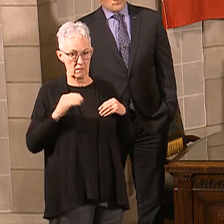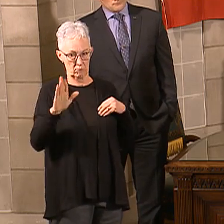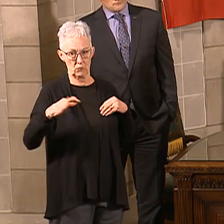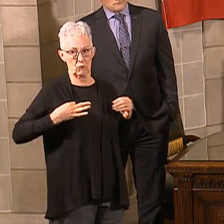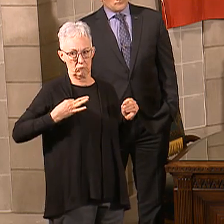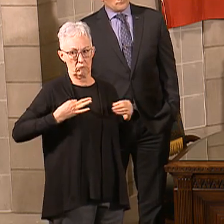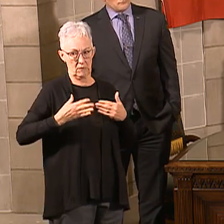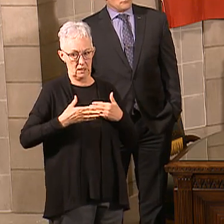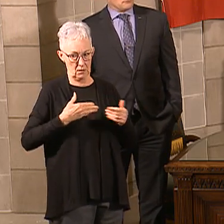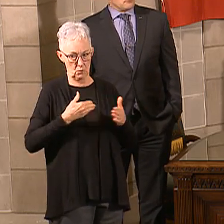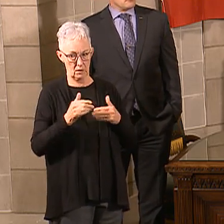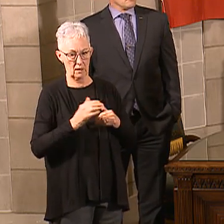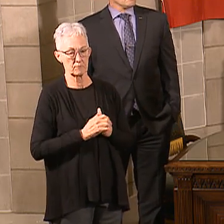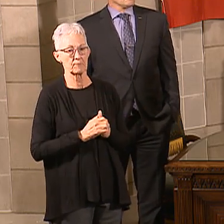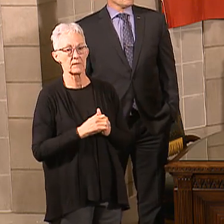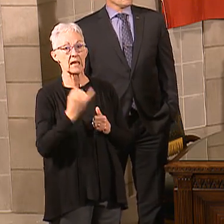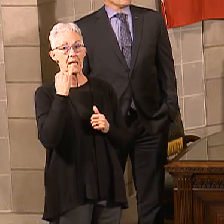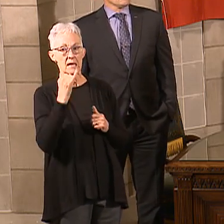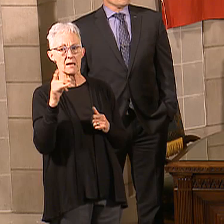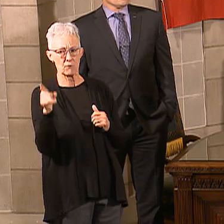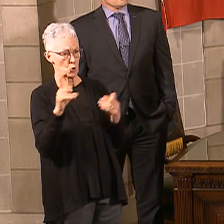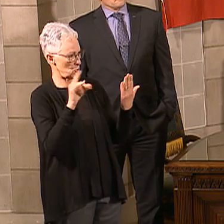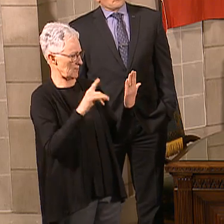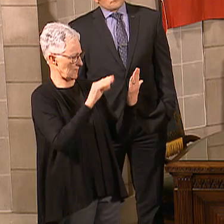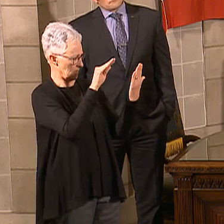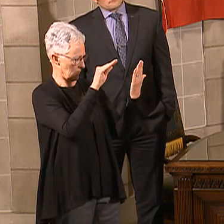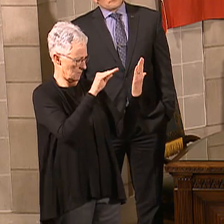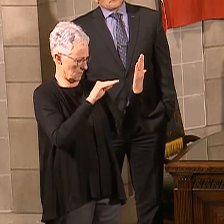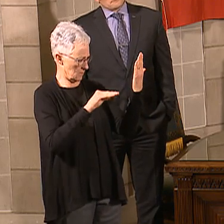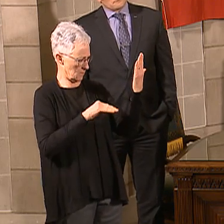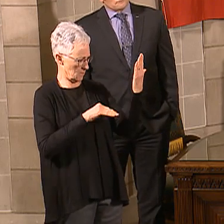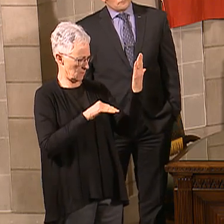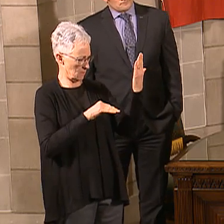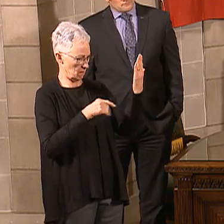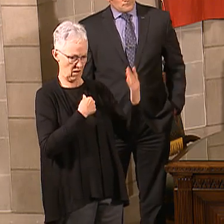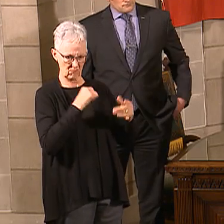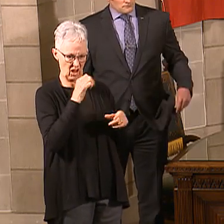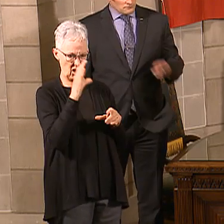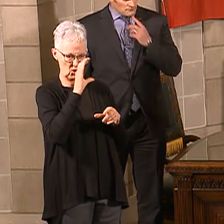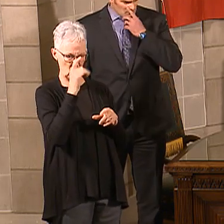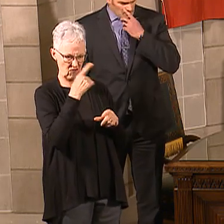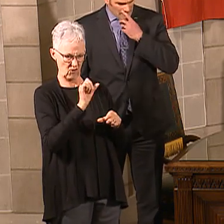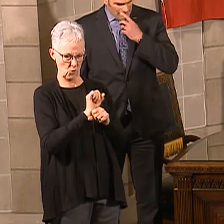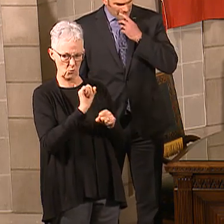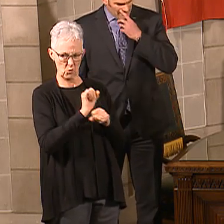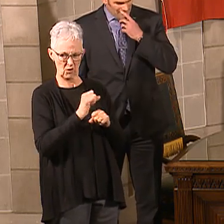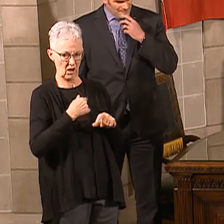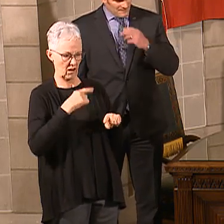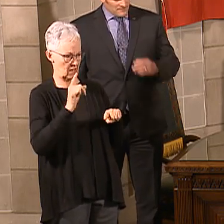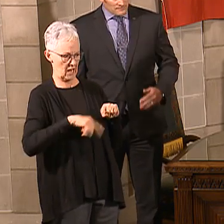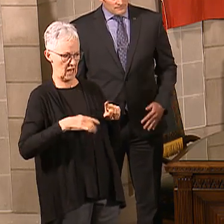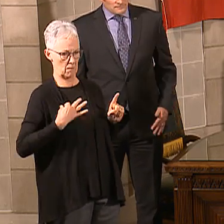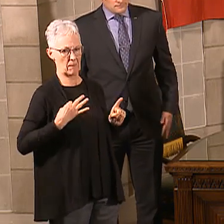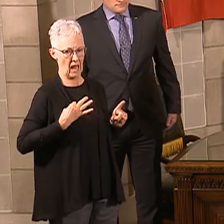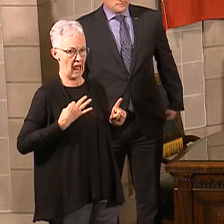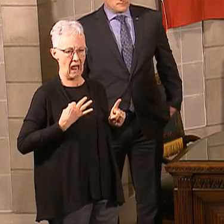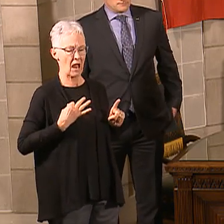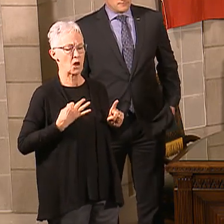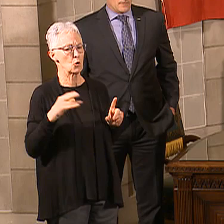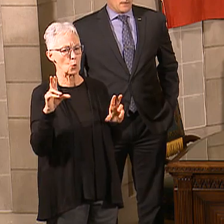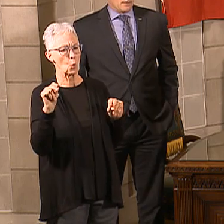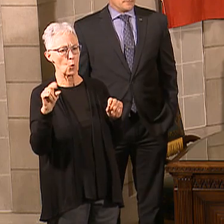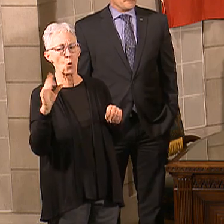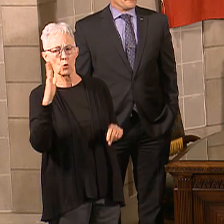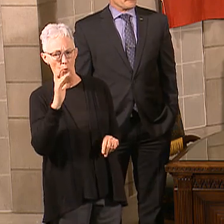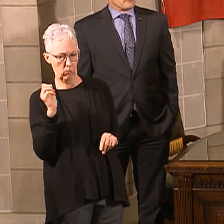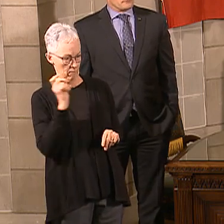process and you stopped the application because you're like, well, I'm not looking for work, I guess I'm not eligible, please go back and reapply. We have waived those